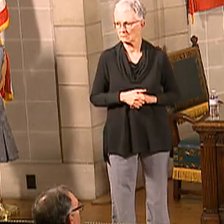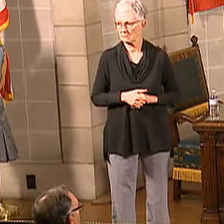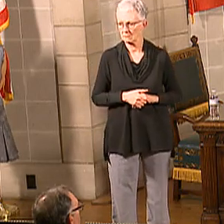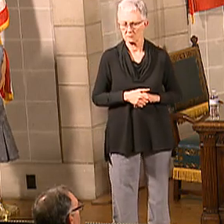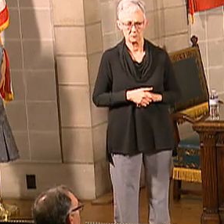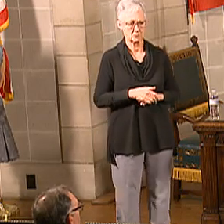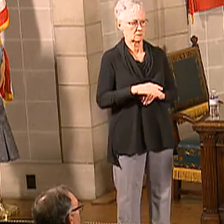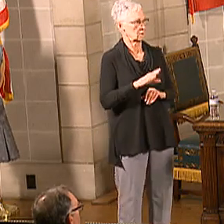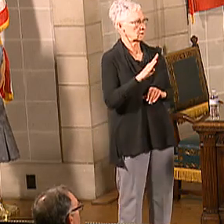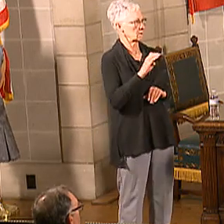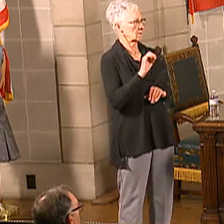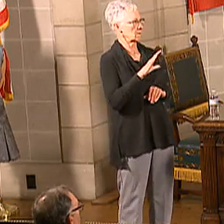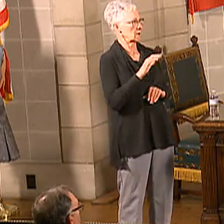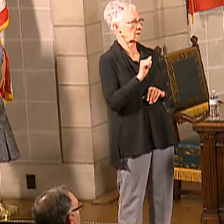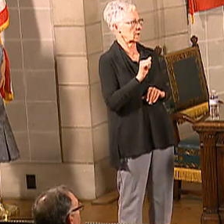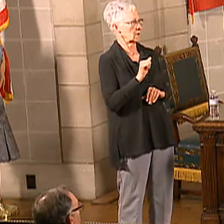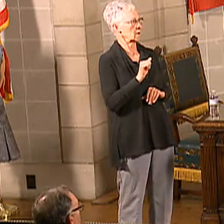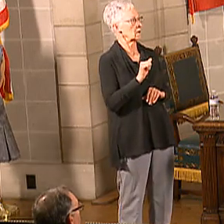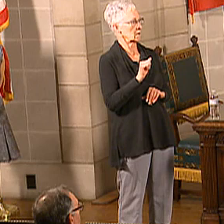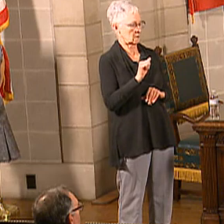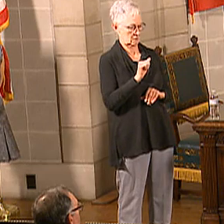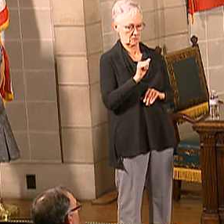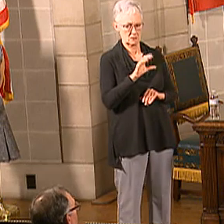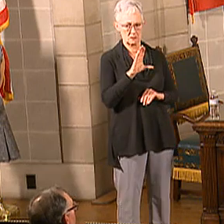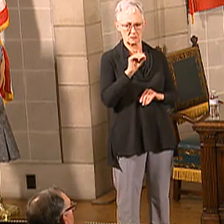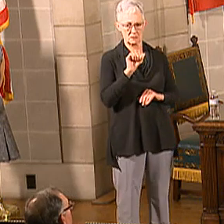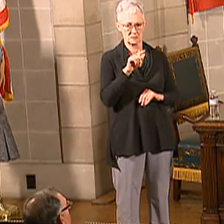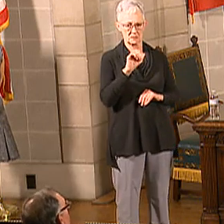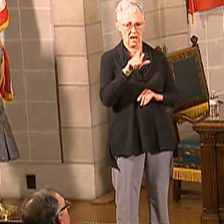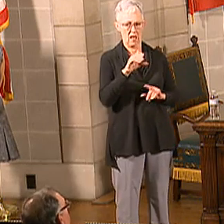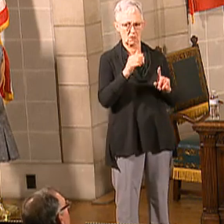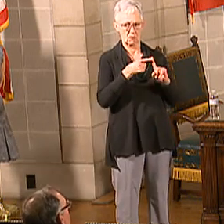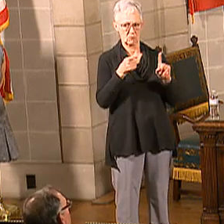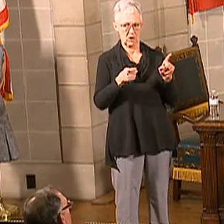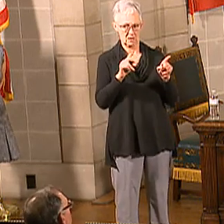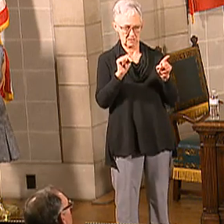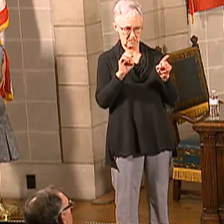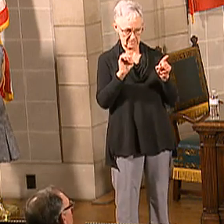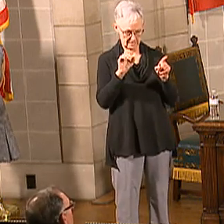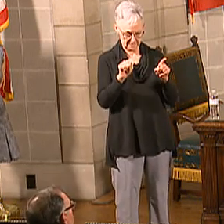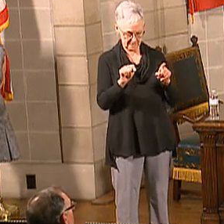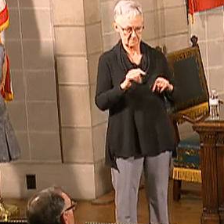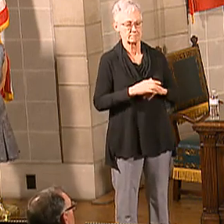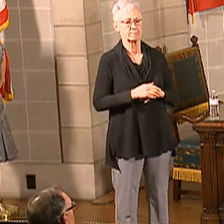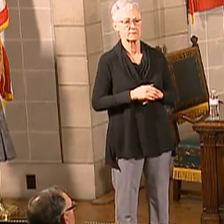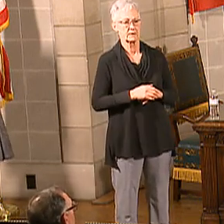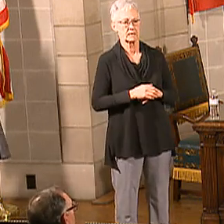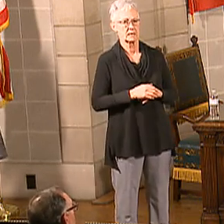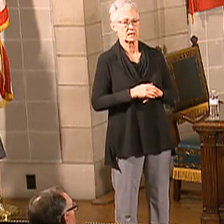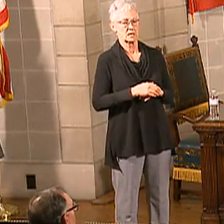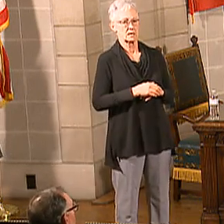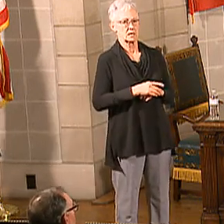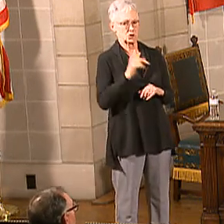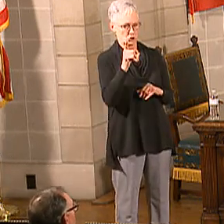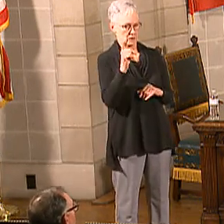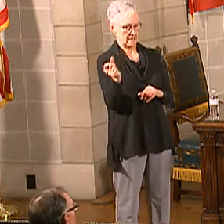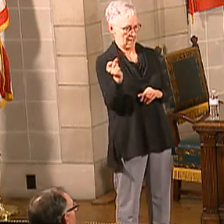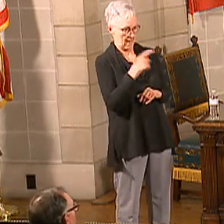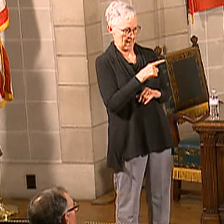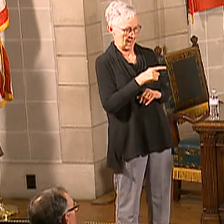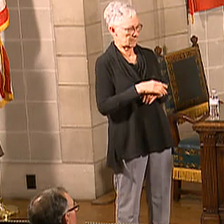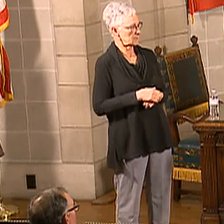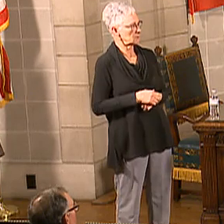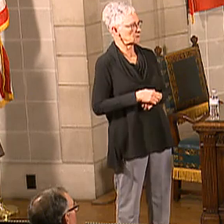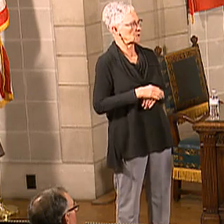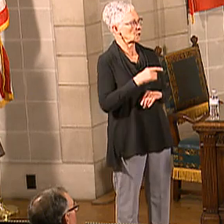Becca Costello at NTV? NET, sorry. Becca Costello at NET asked, you hadn't signed a DHM